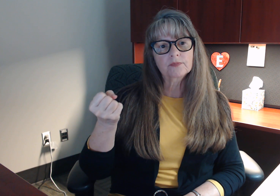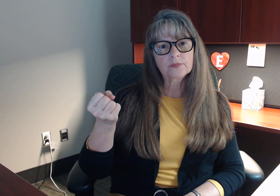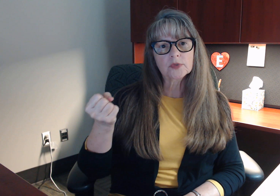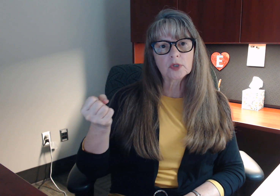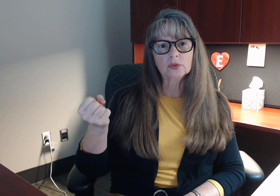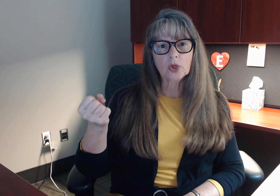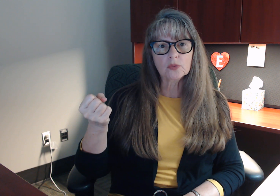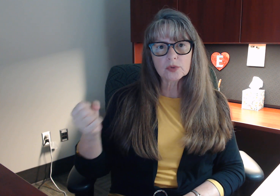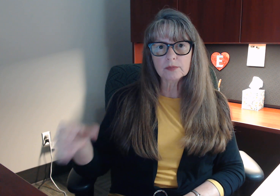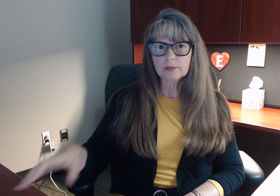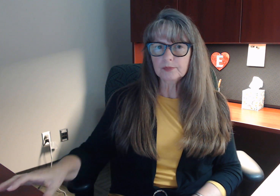So Lowe's.